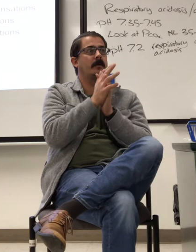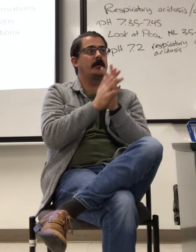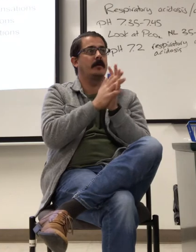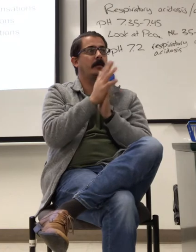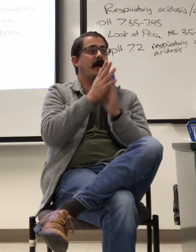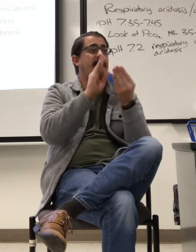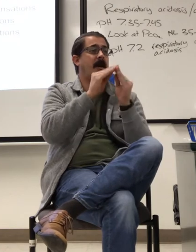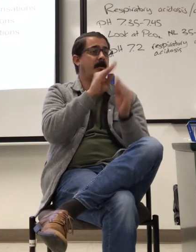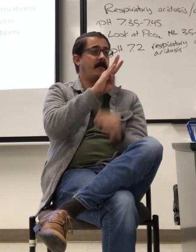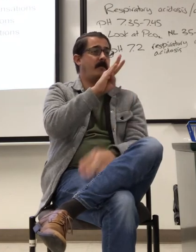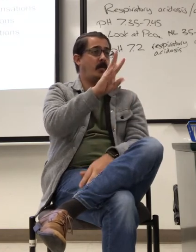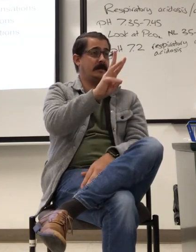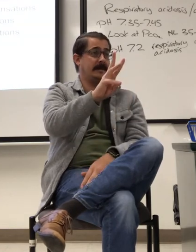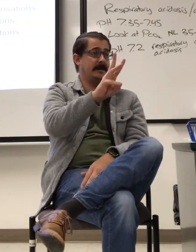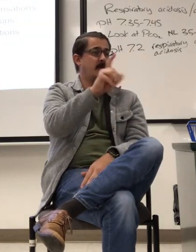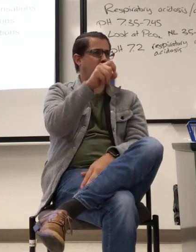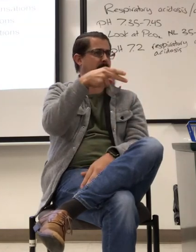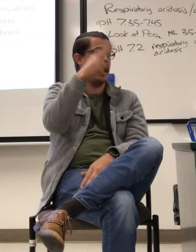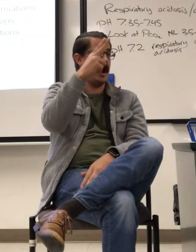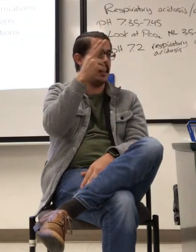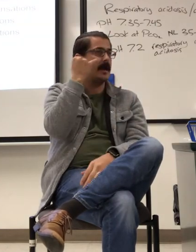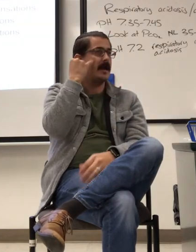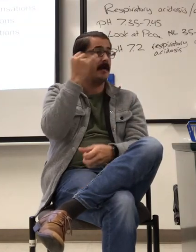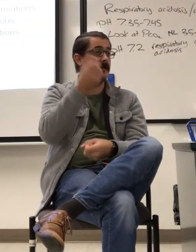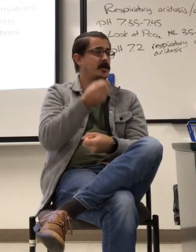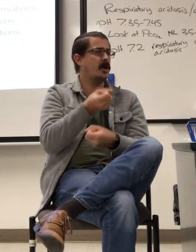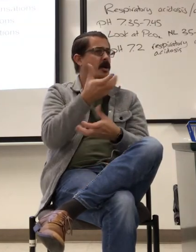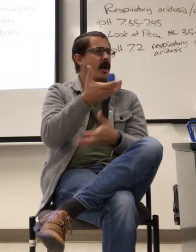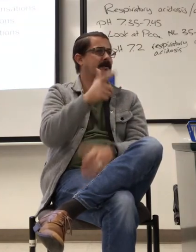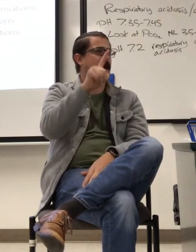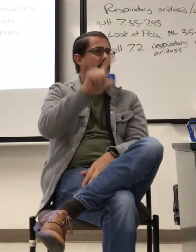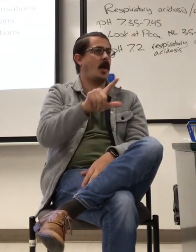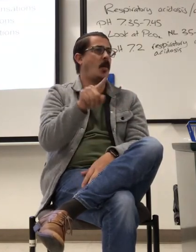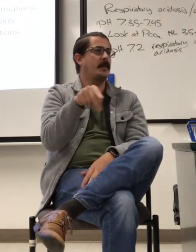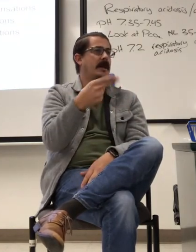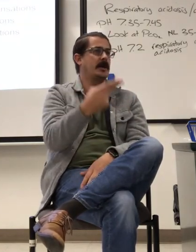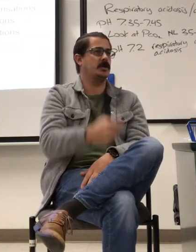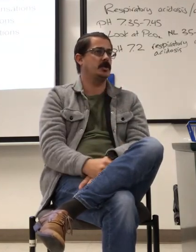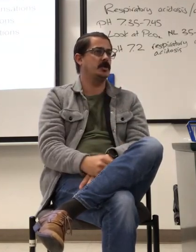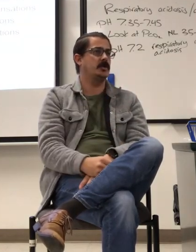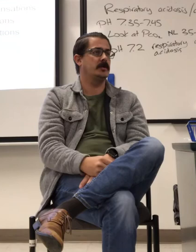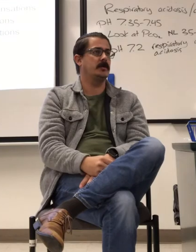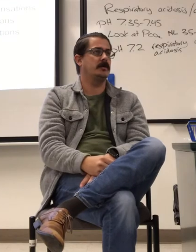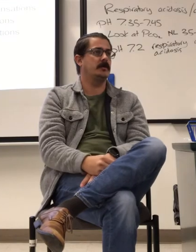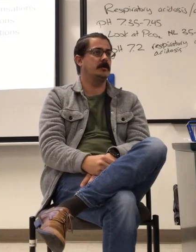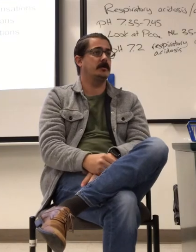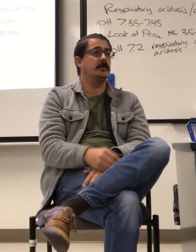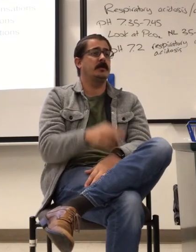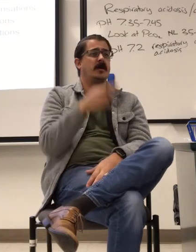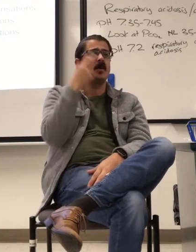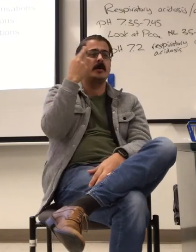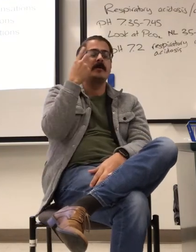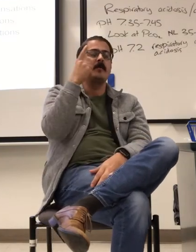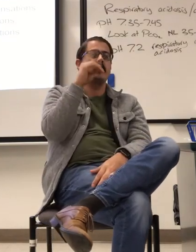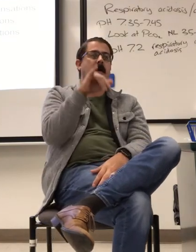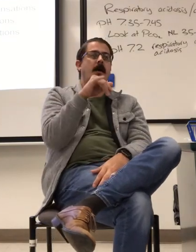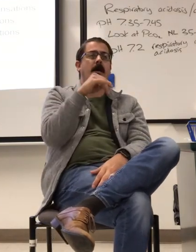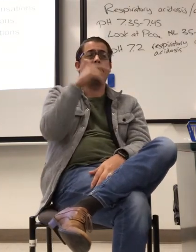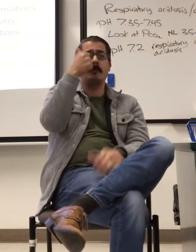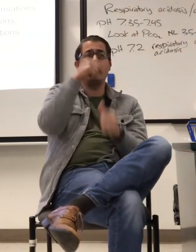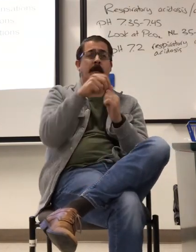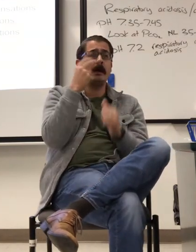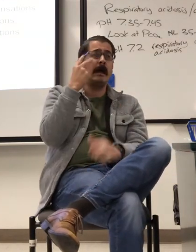it should be high if it's causing a low pH. Now the reason for that, you have to remember your chemistry